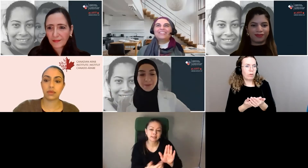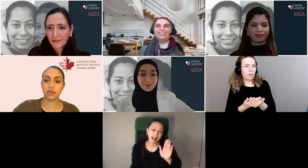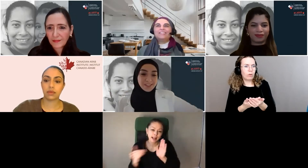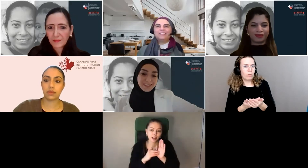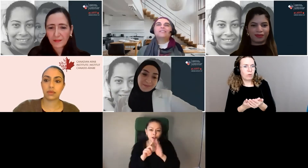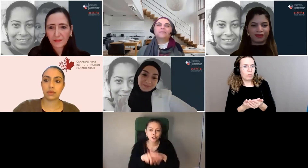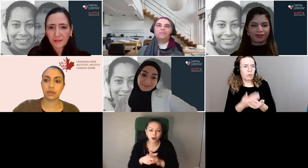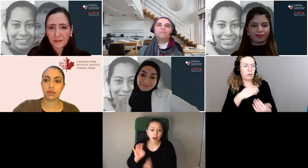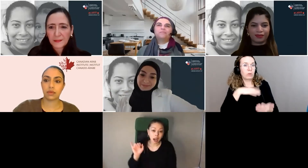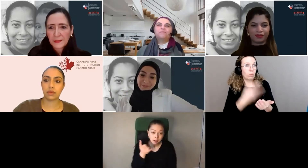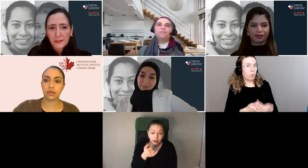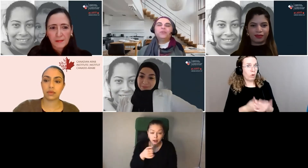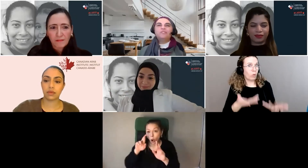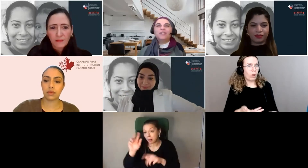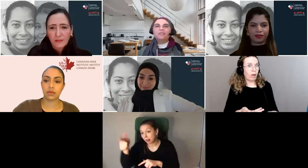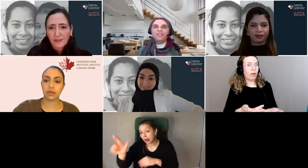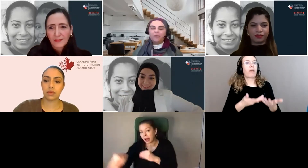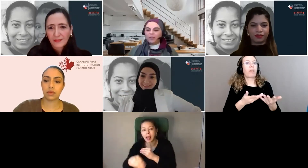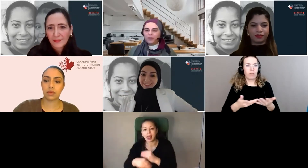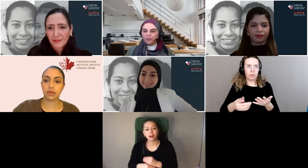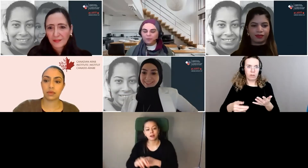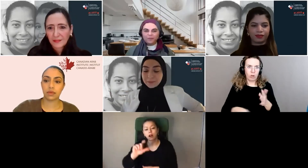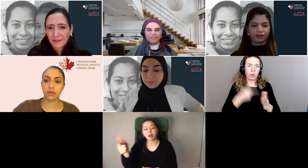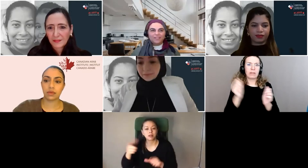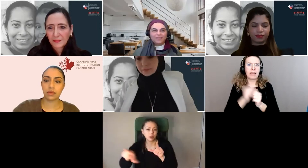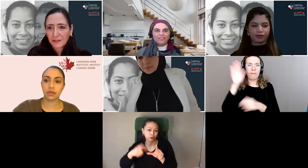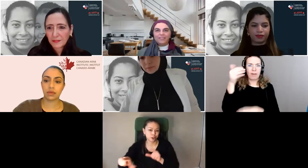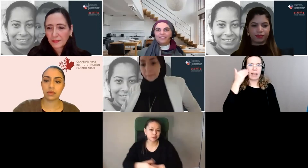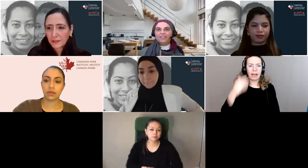other languages. It's beautiful. And Ravina, how about you?